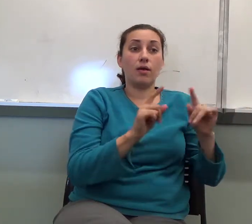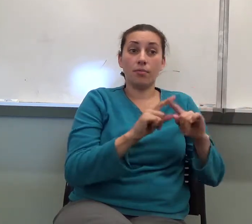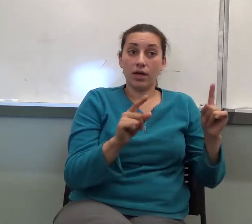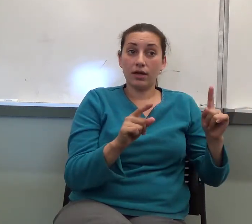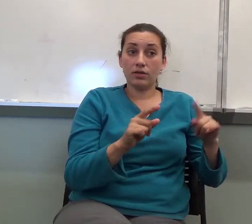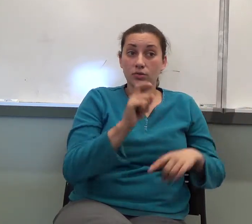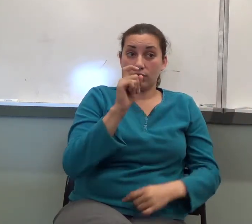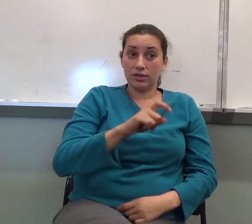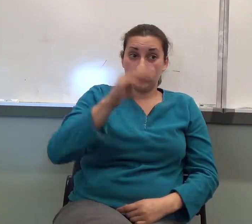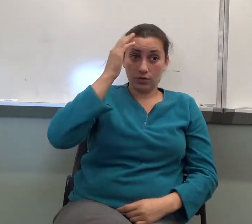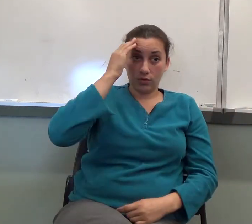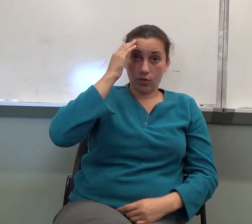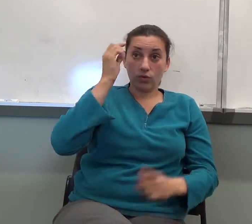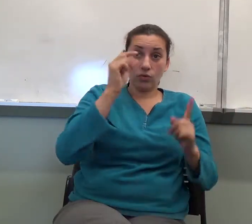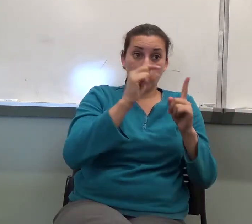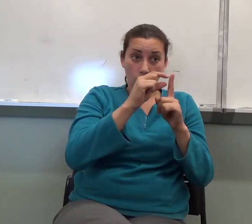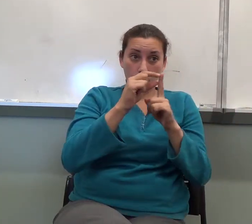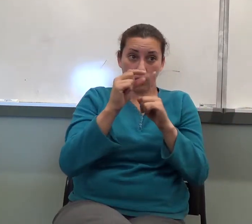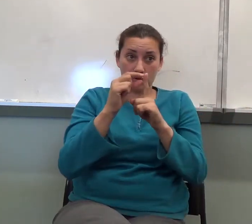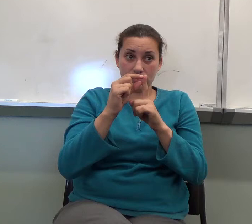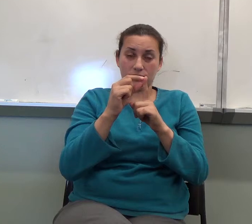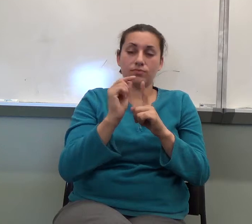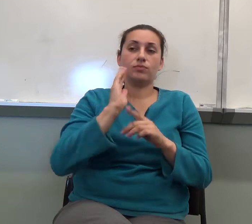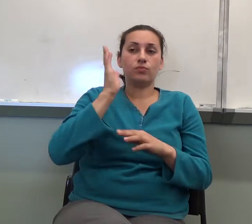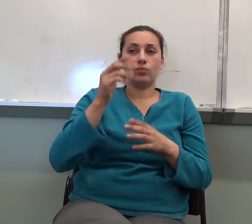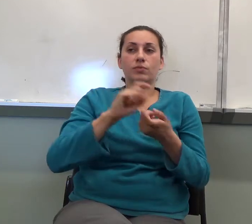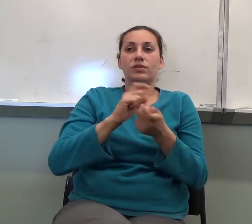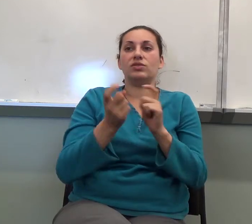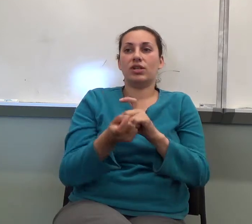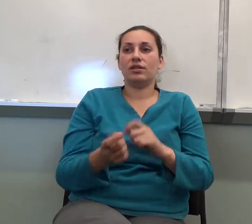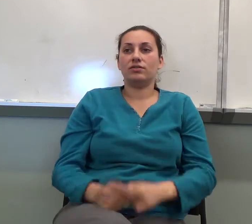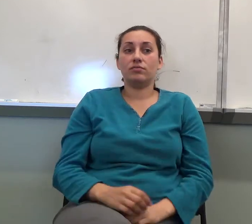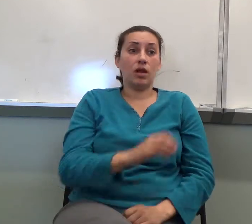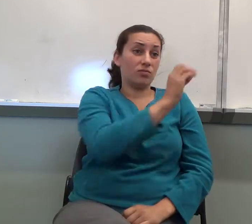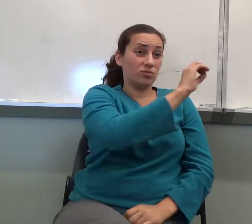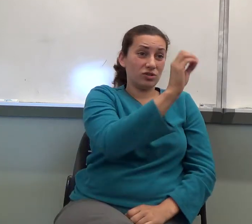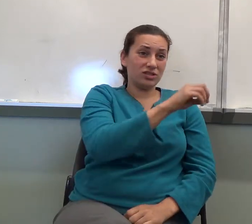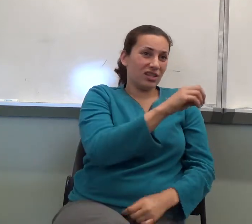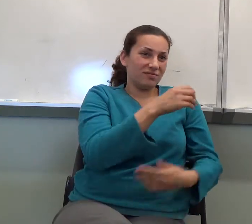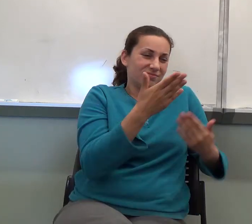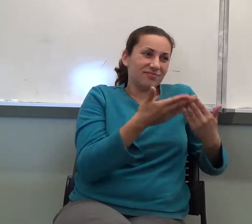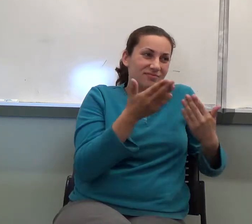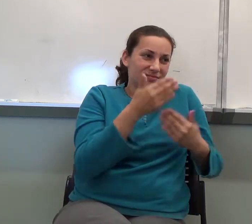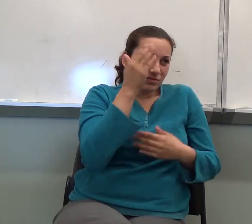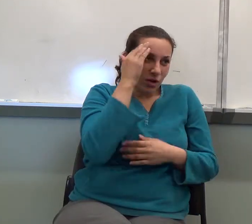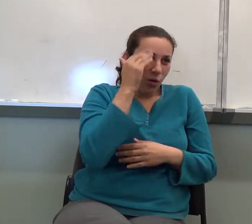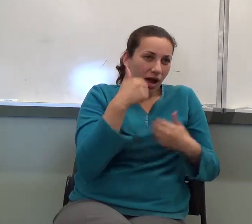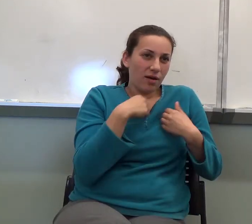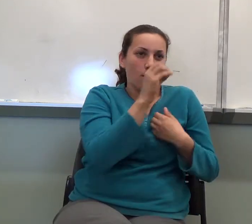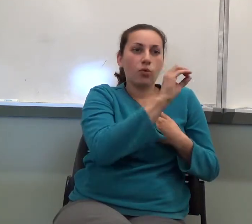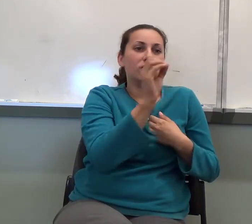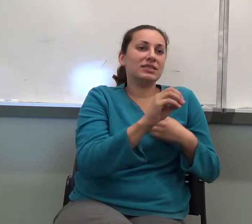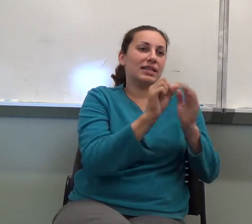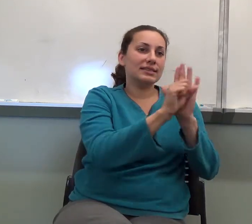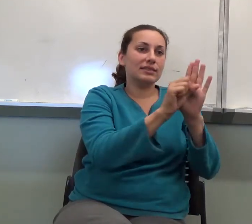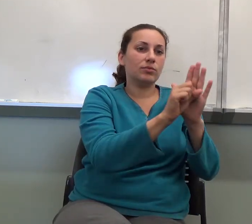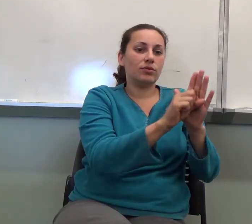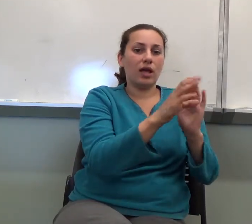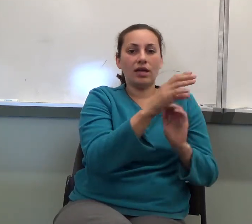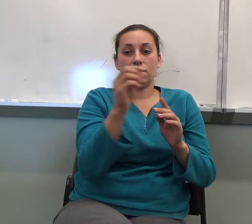you. Percent is always going to be easy to see because it's got a percent sign. In the jargon, it's called a